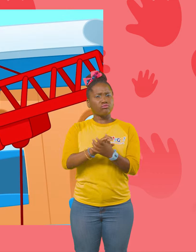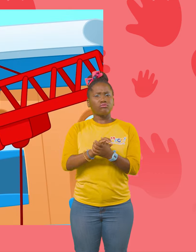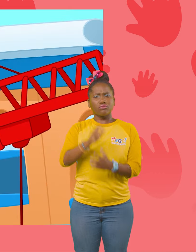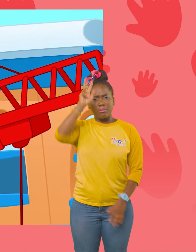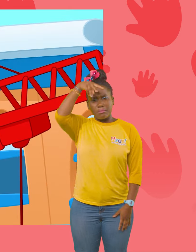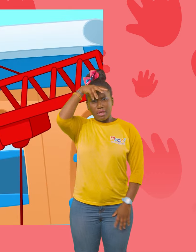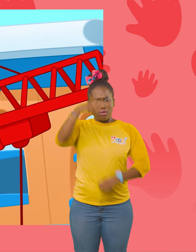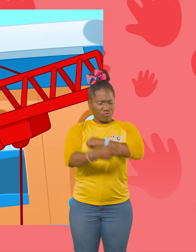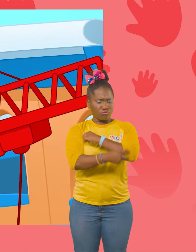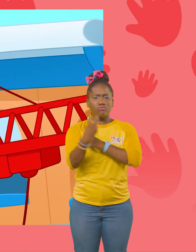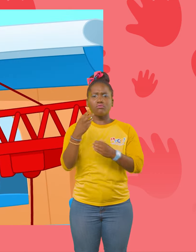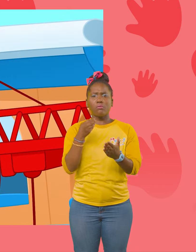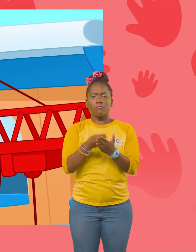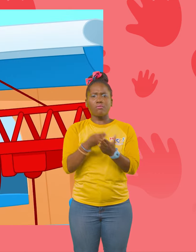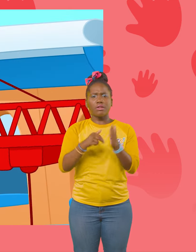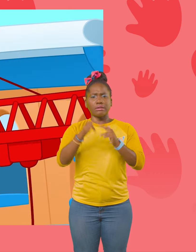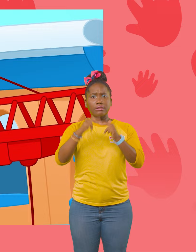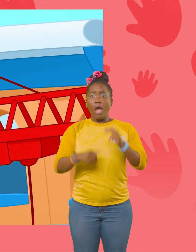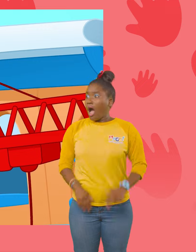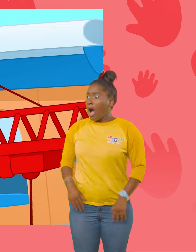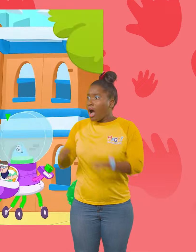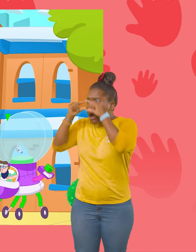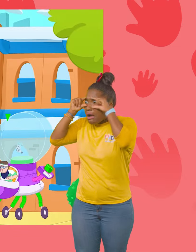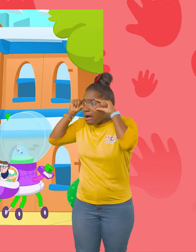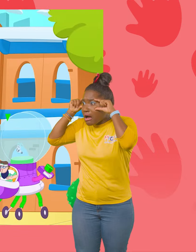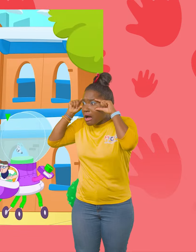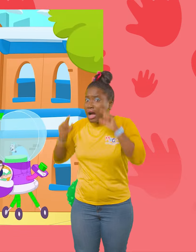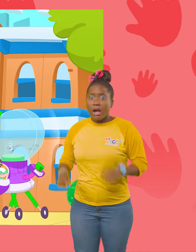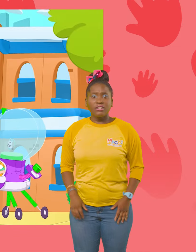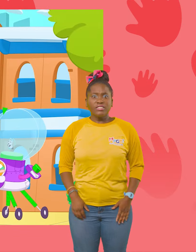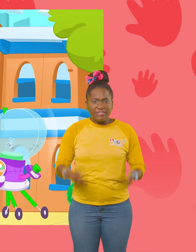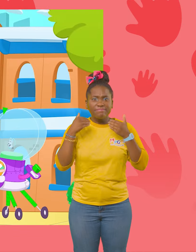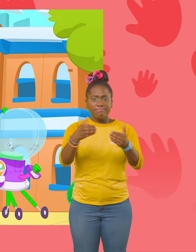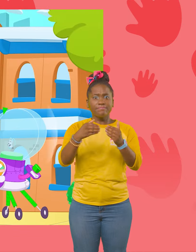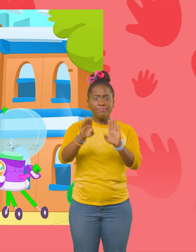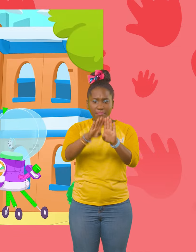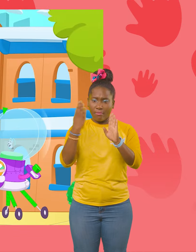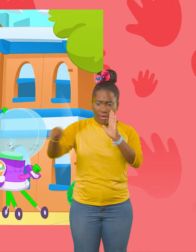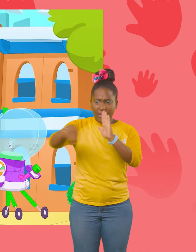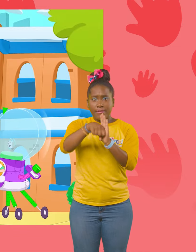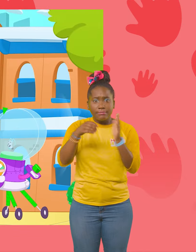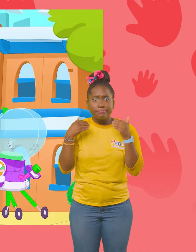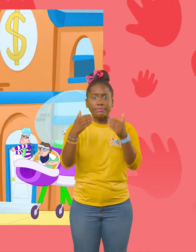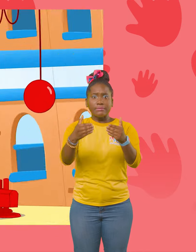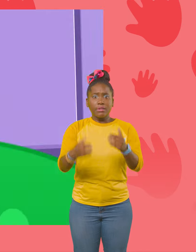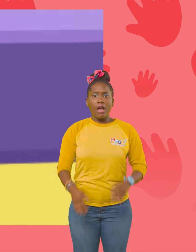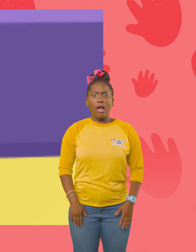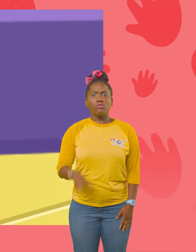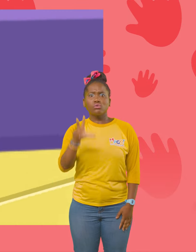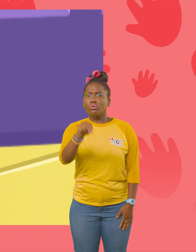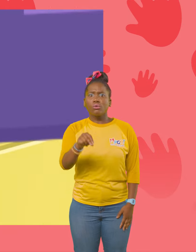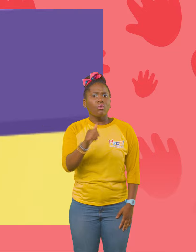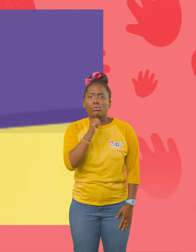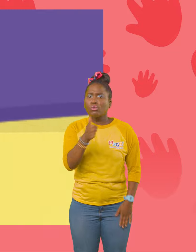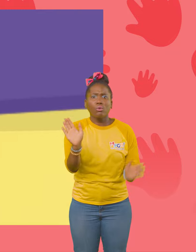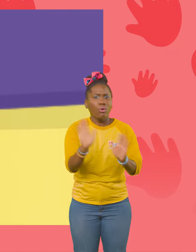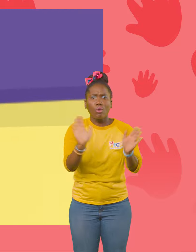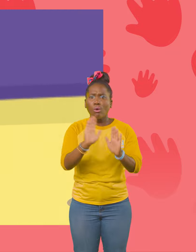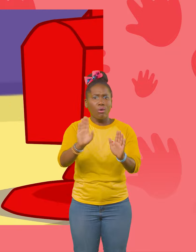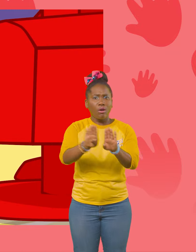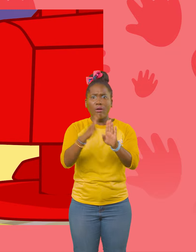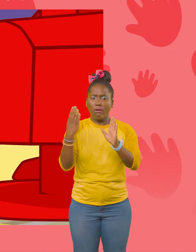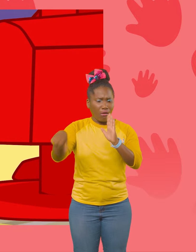no believe Mila rob a bank. Bandage! Smash the doors, Morphle. No, don't smash